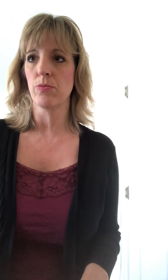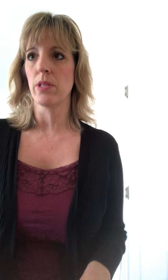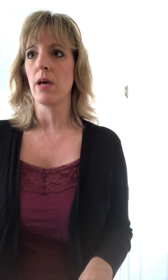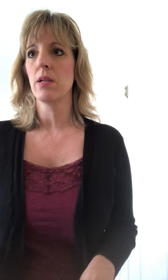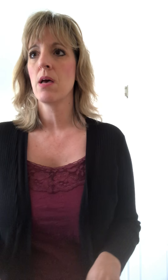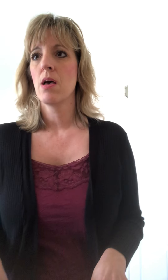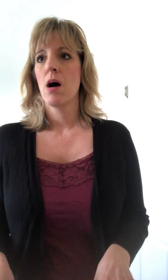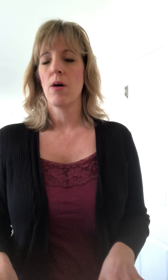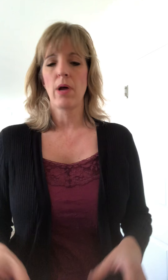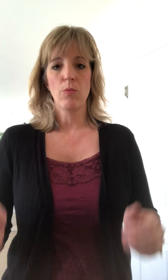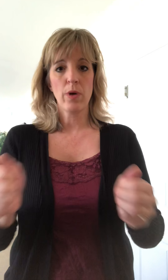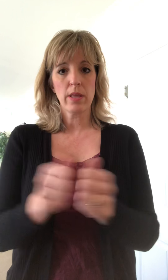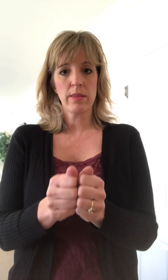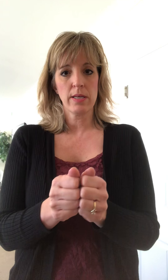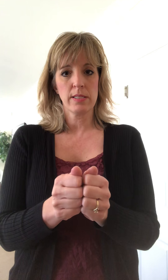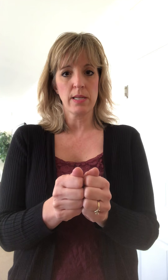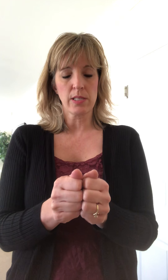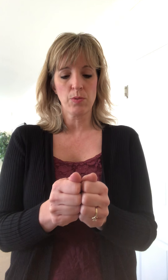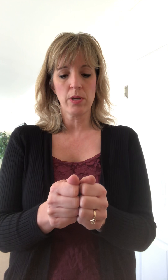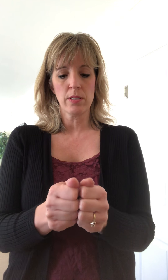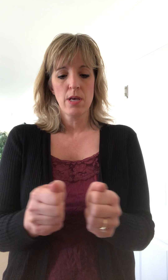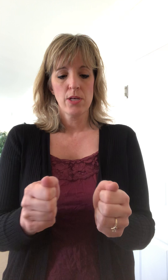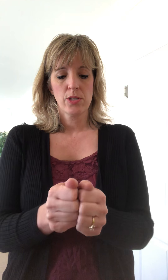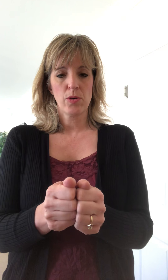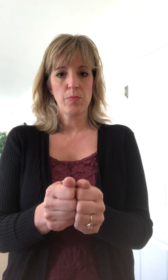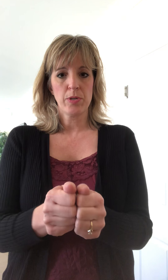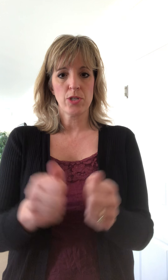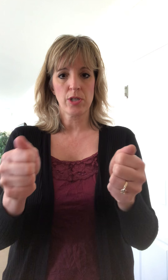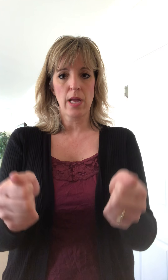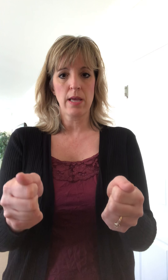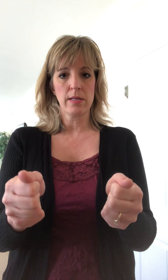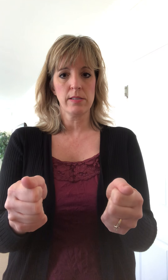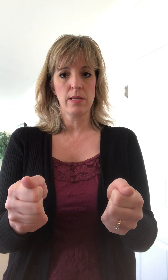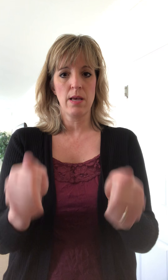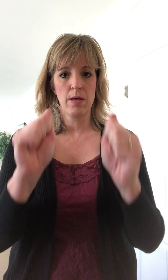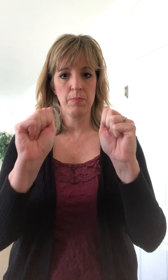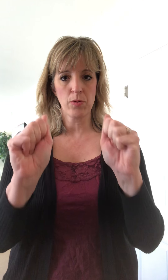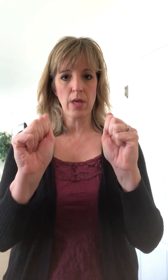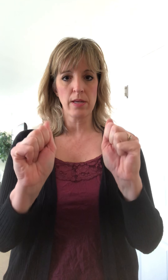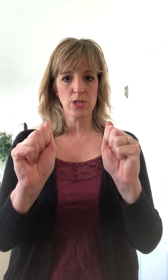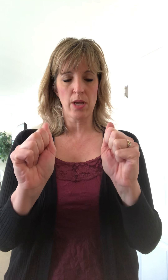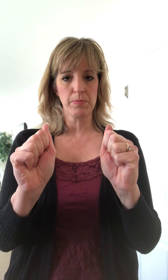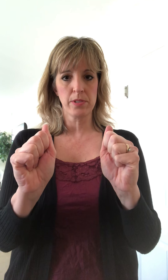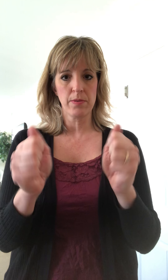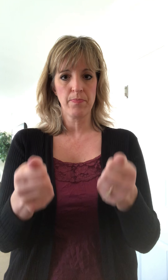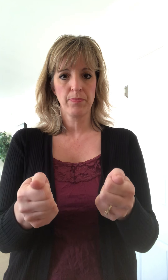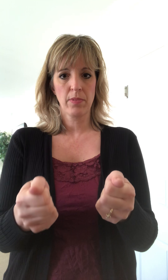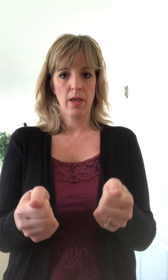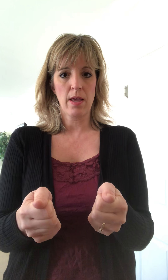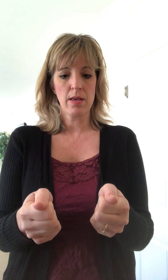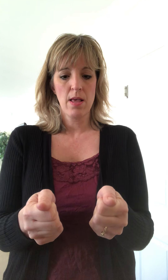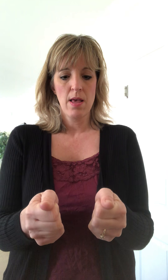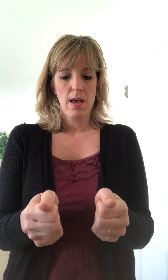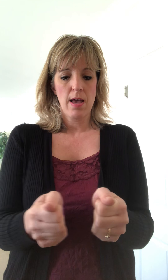doing that. All right, with is the next one. So you put your hands, both A shapes, okay? And